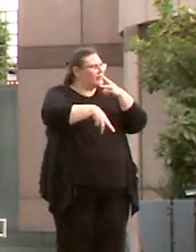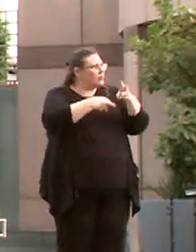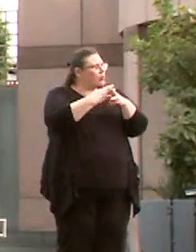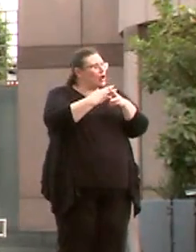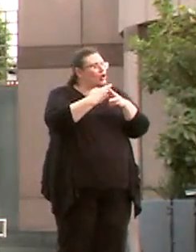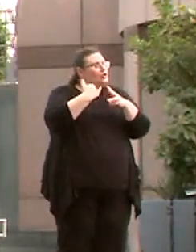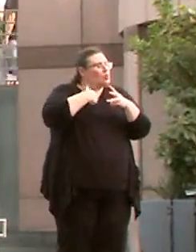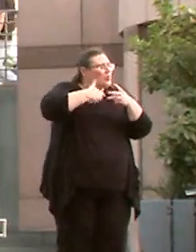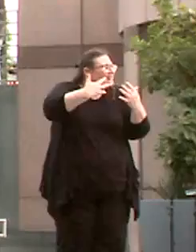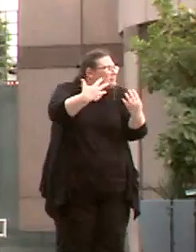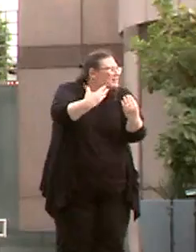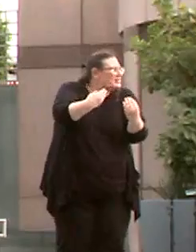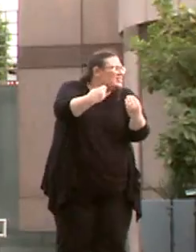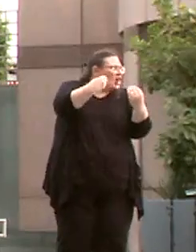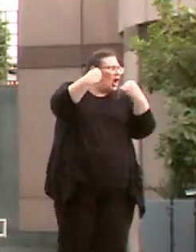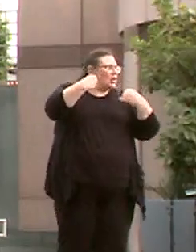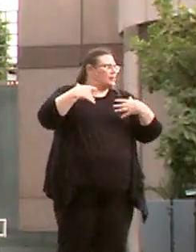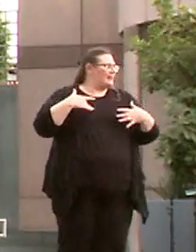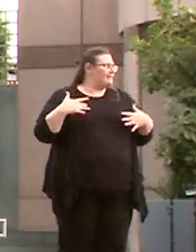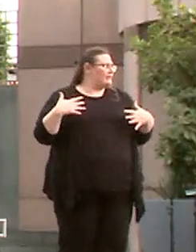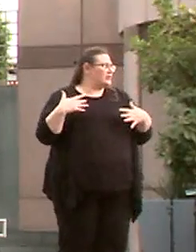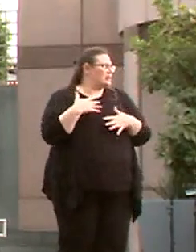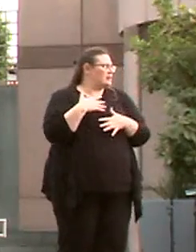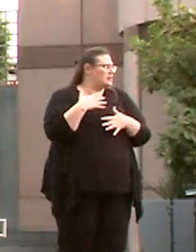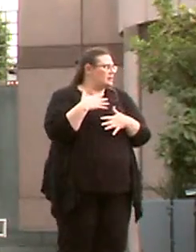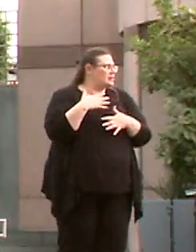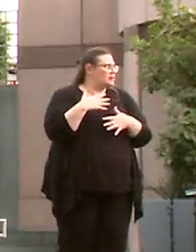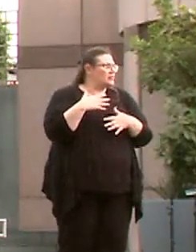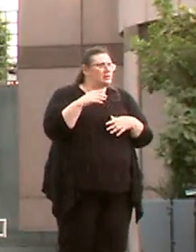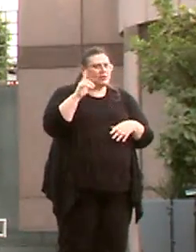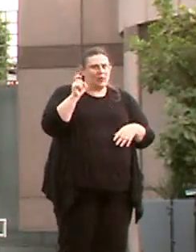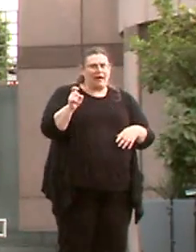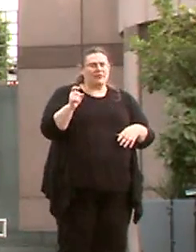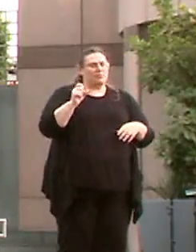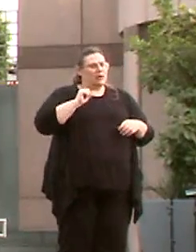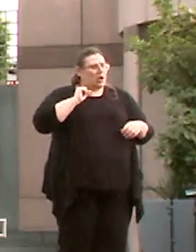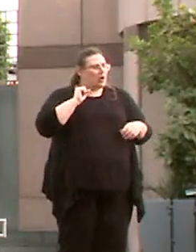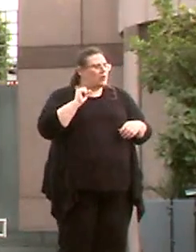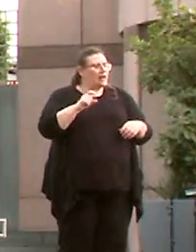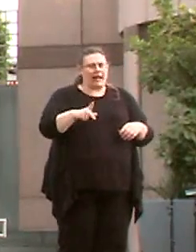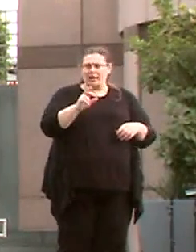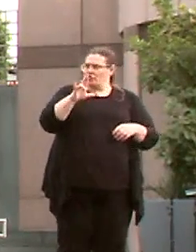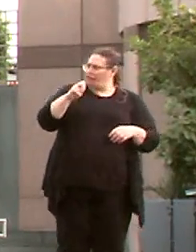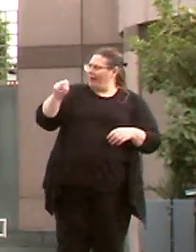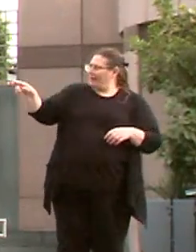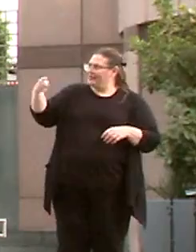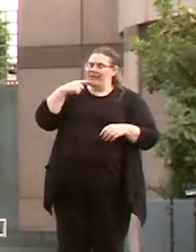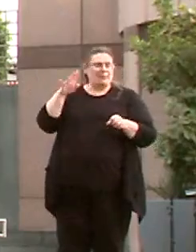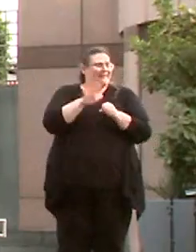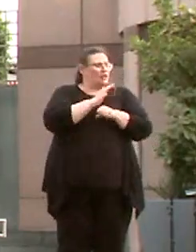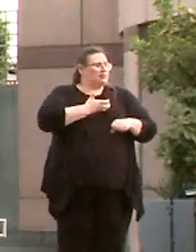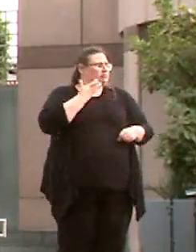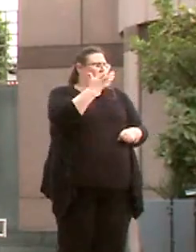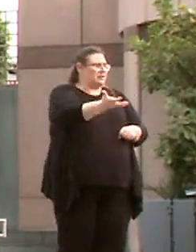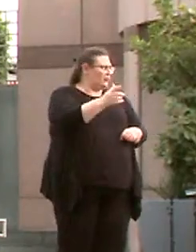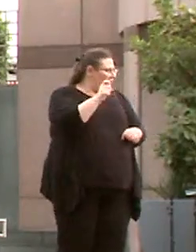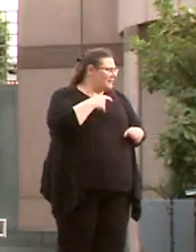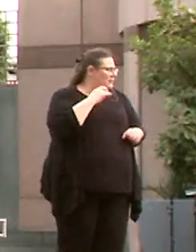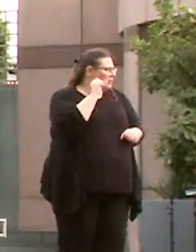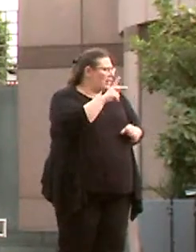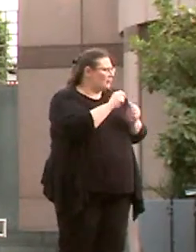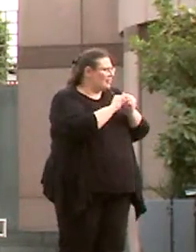taught to be afraid. And so we have to be okay with, like Ryan said, bringing our whole self. But I'd love